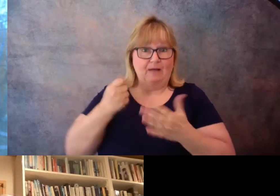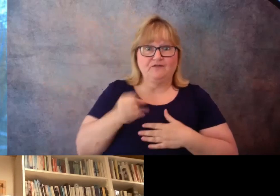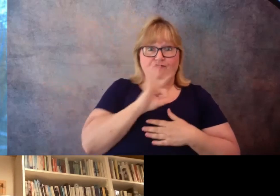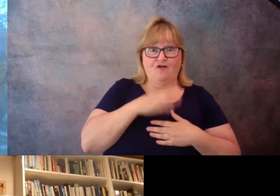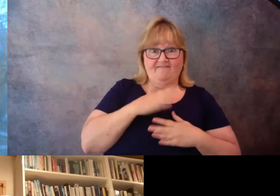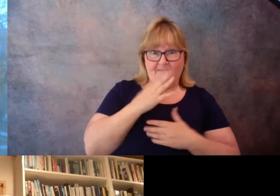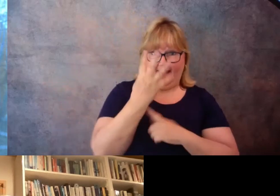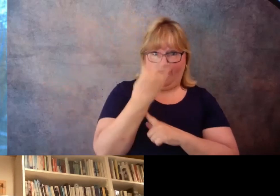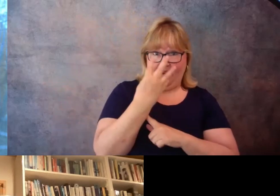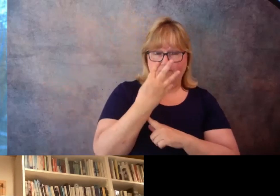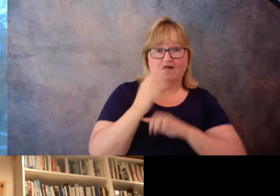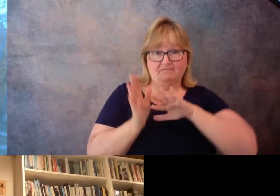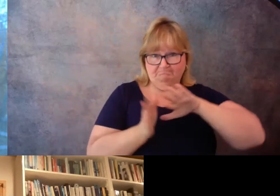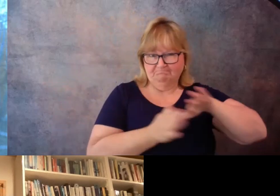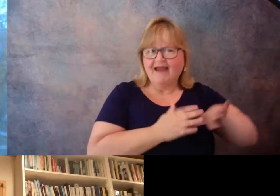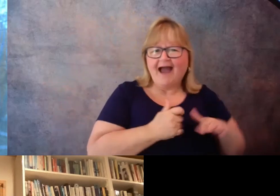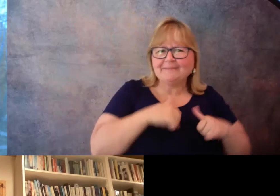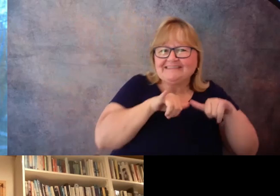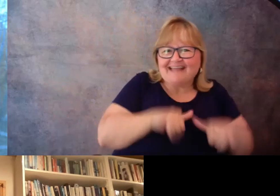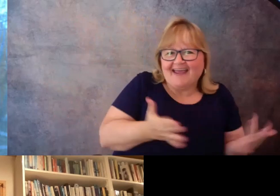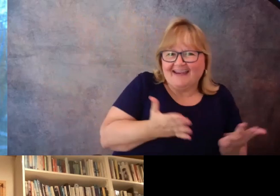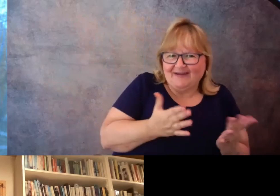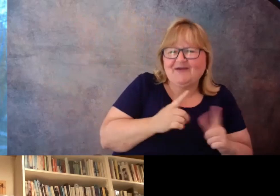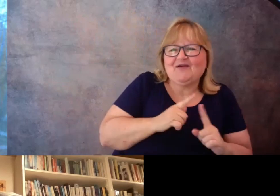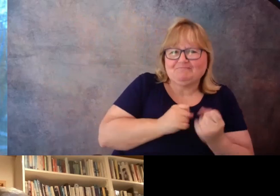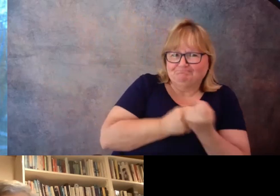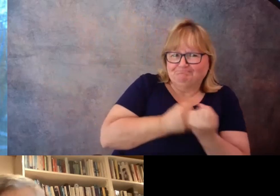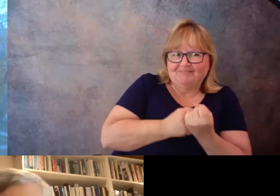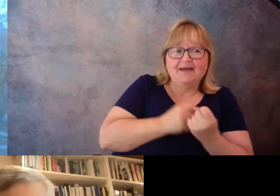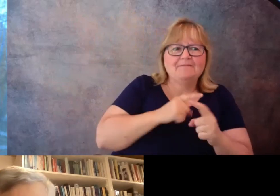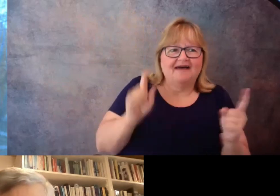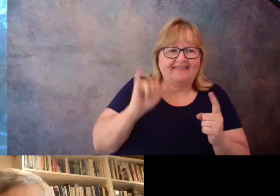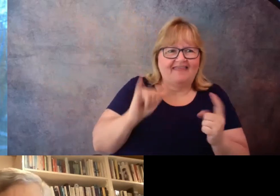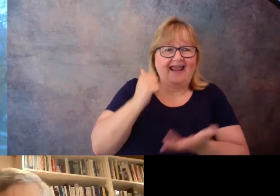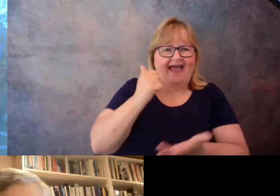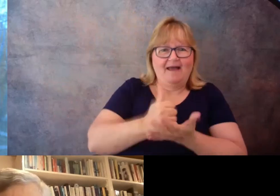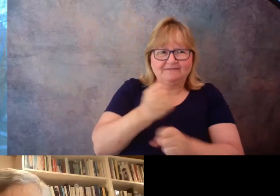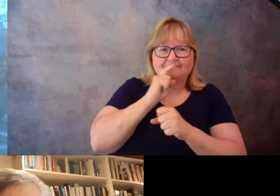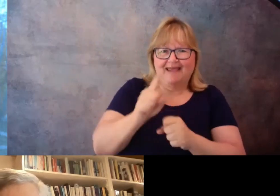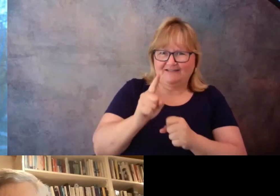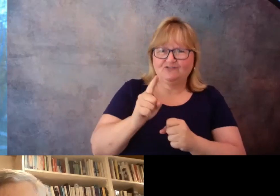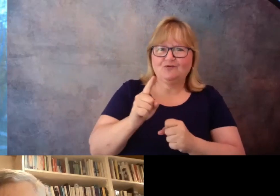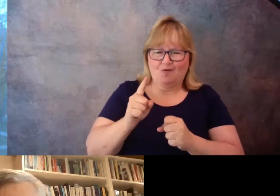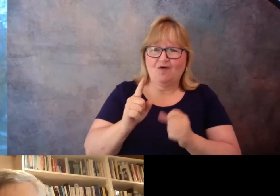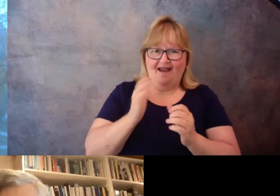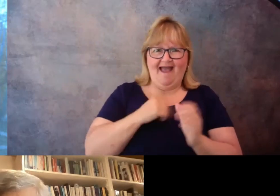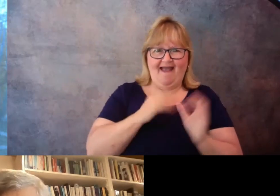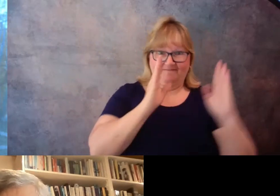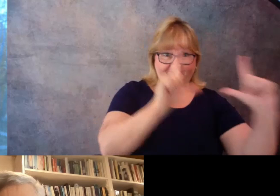camera. I'll be here if you need me. I'm not going to go anywhere, but that helps then get our interpreters more balanced for you.